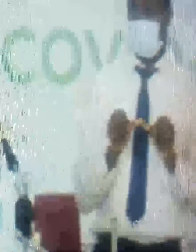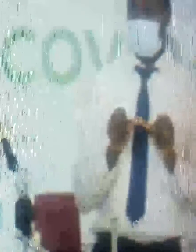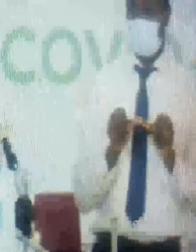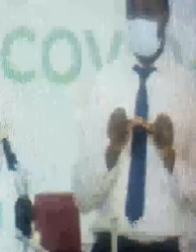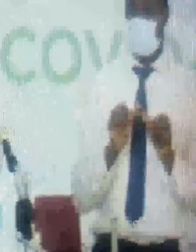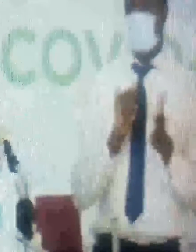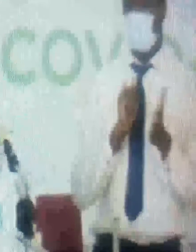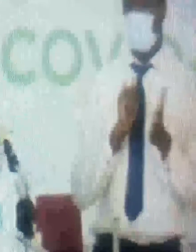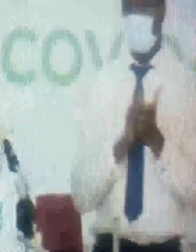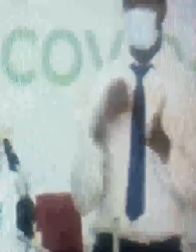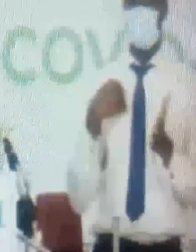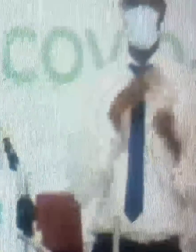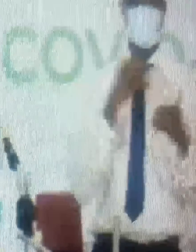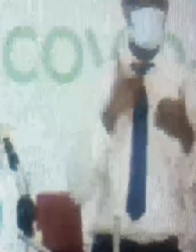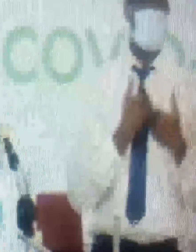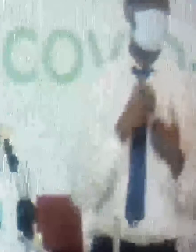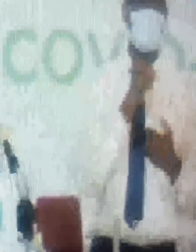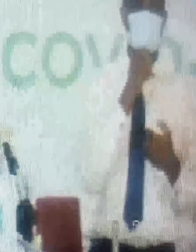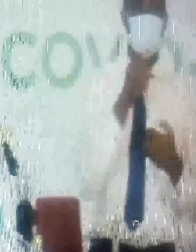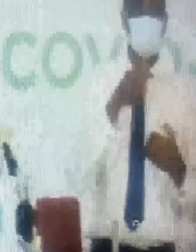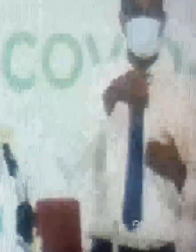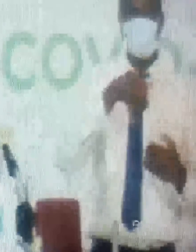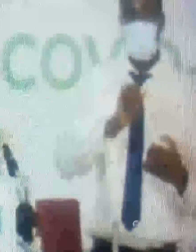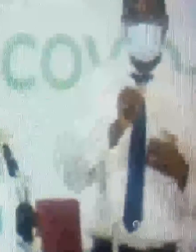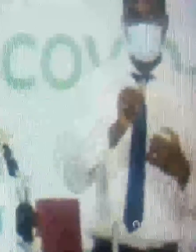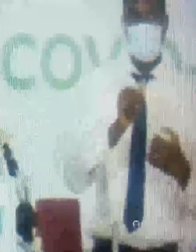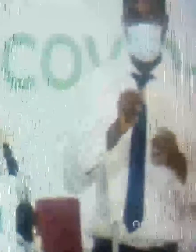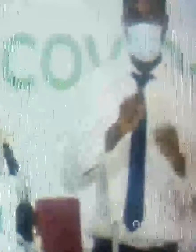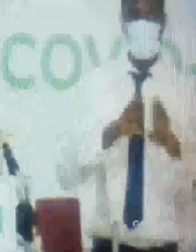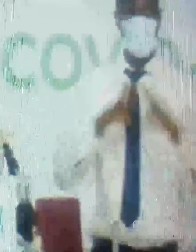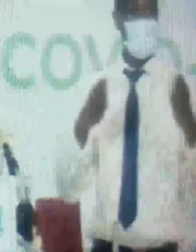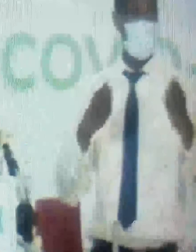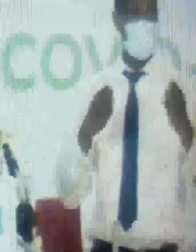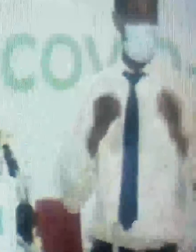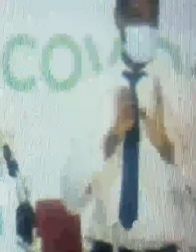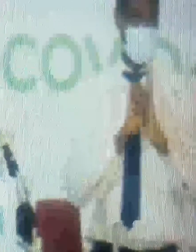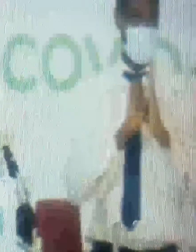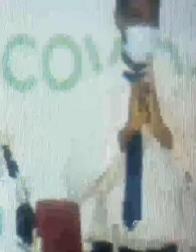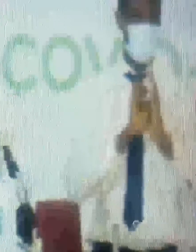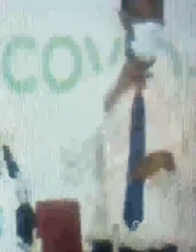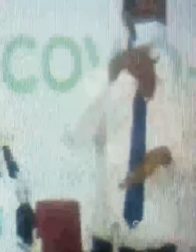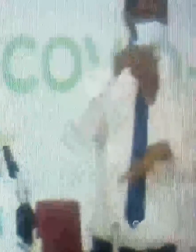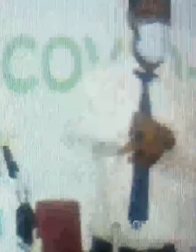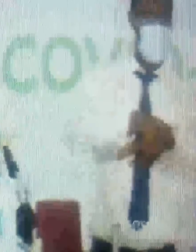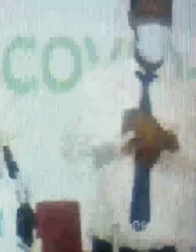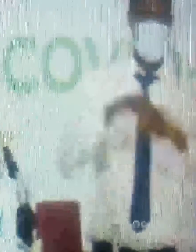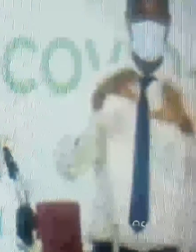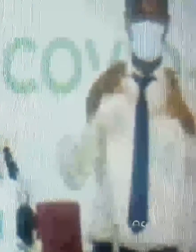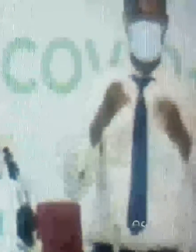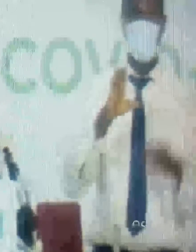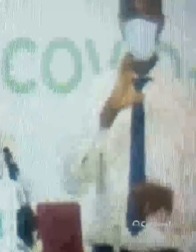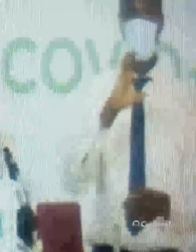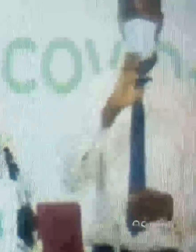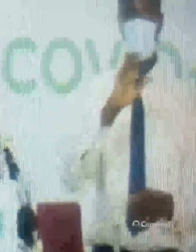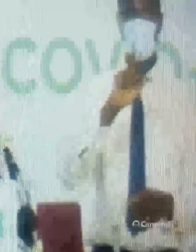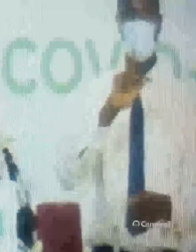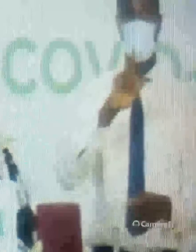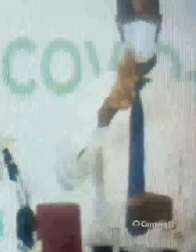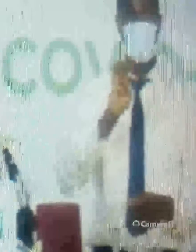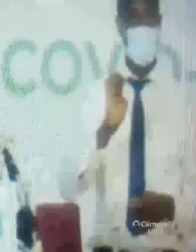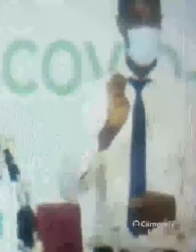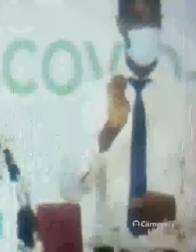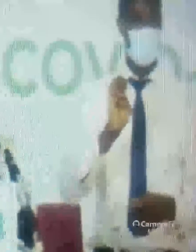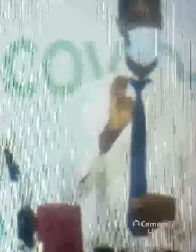lifted the restriction on nightclubs, bars, restaurants, except for